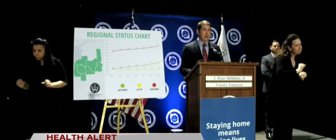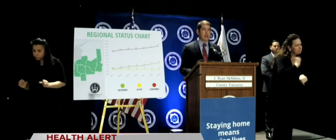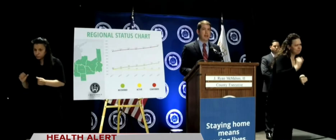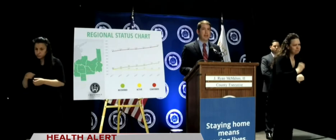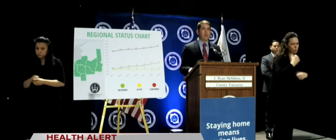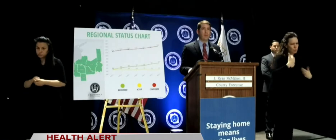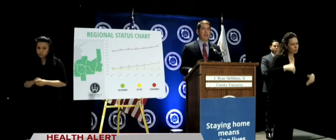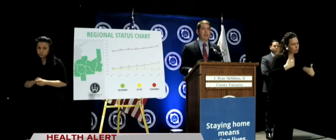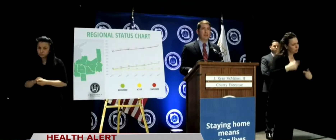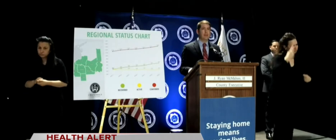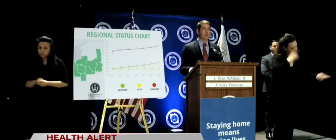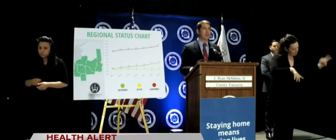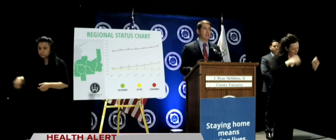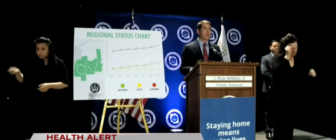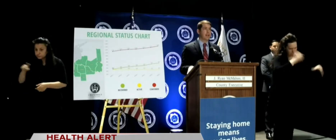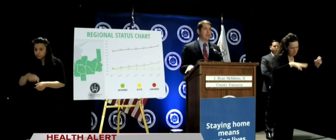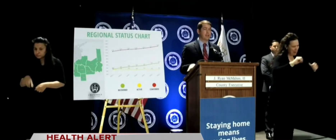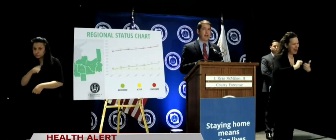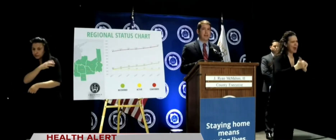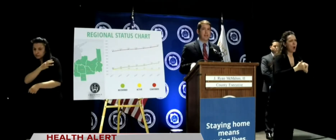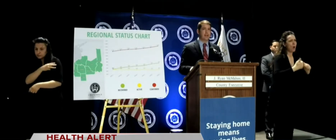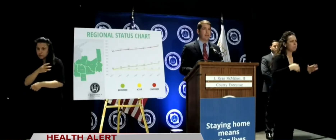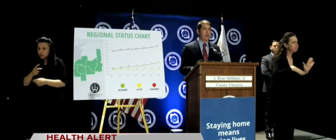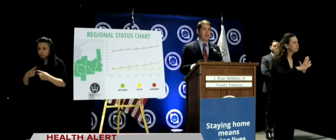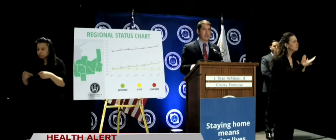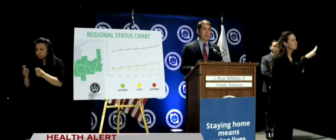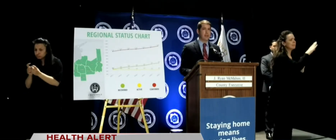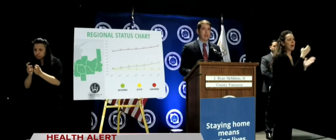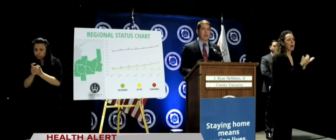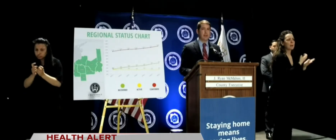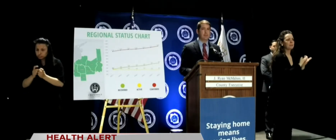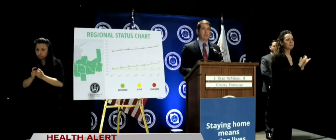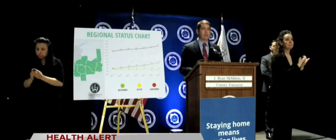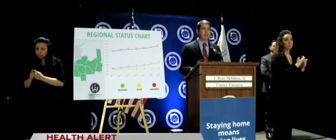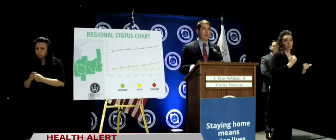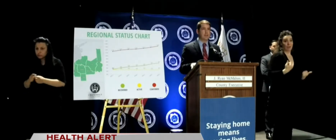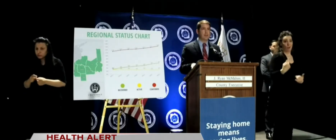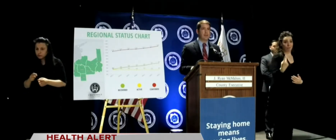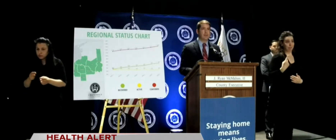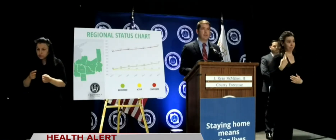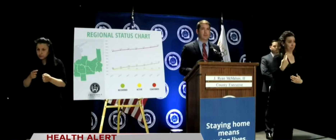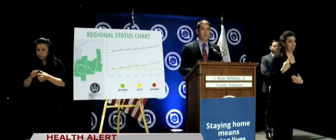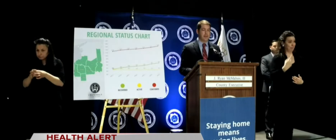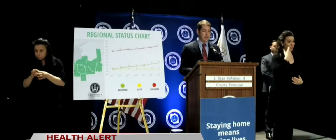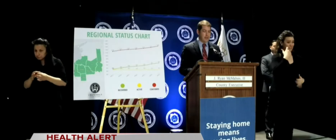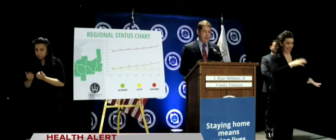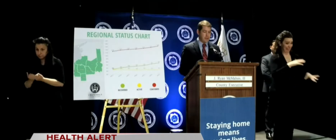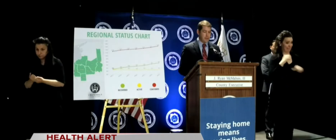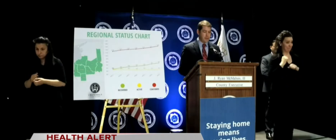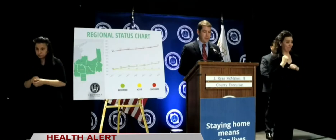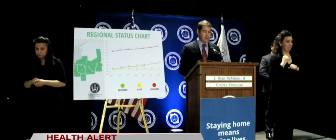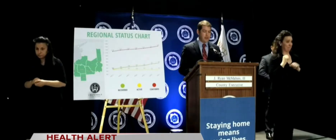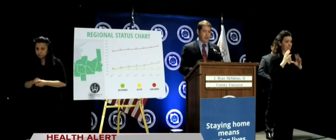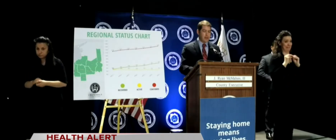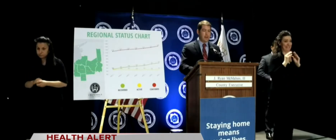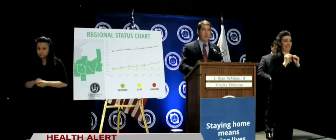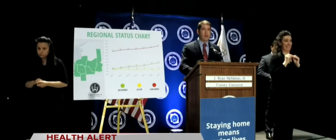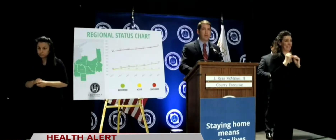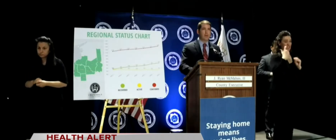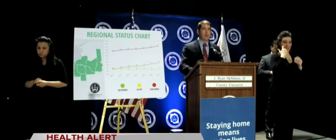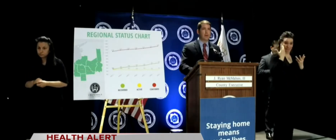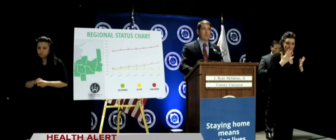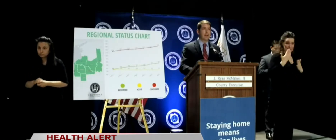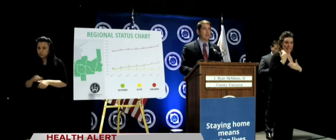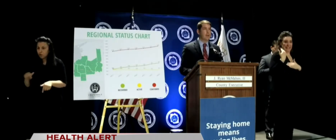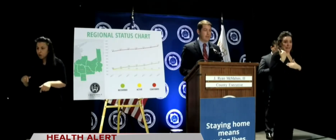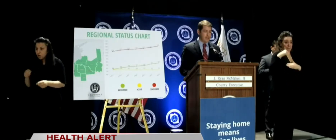recommendations that we discussed today. So the County Executive and I just left the virtual meeting of the task force where we went